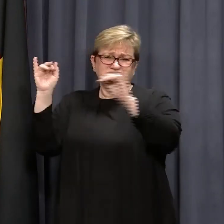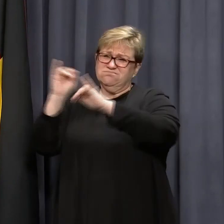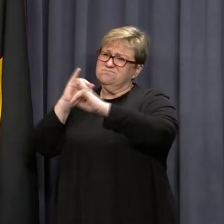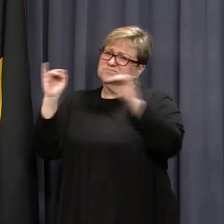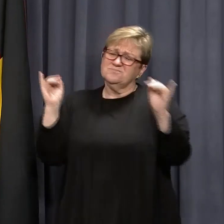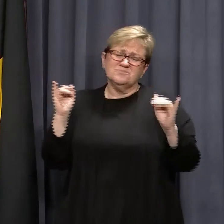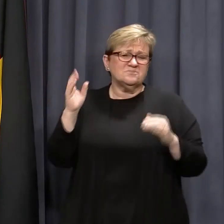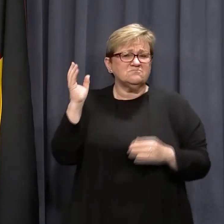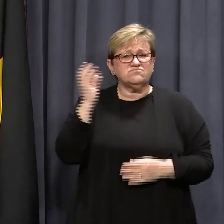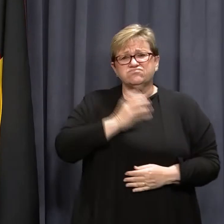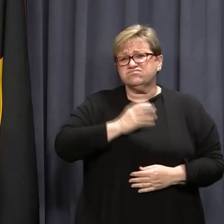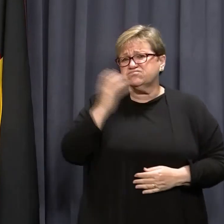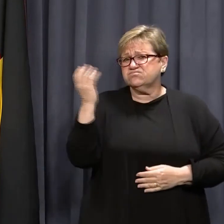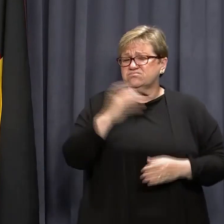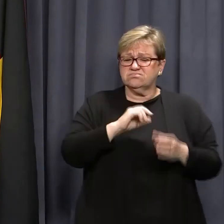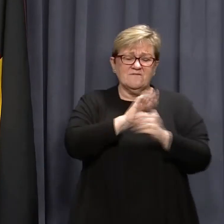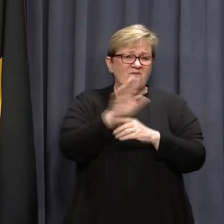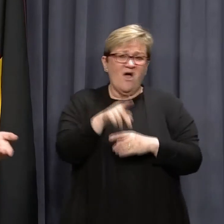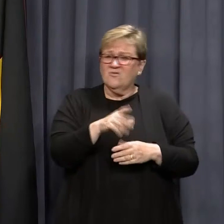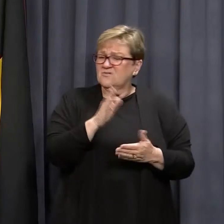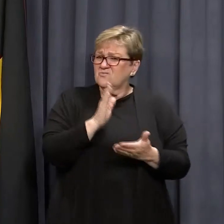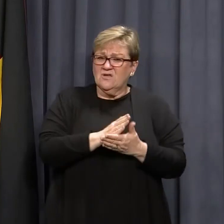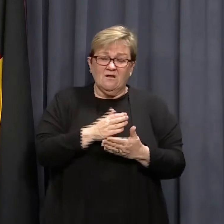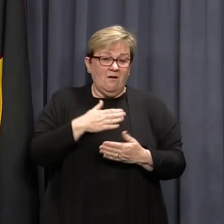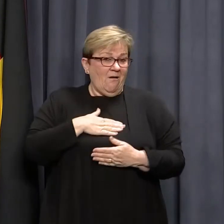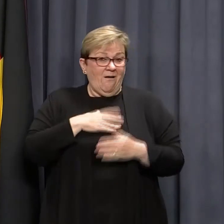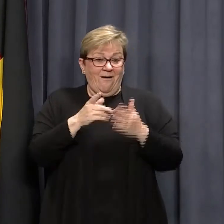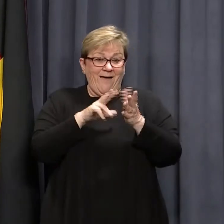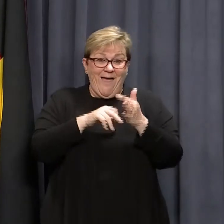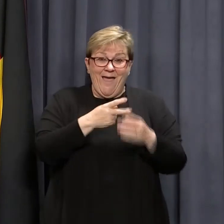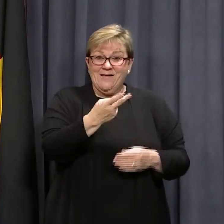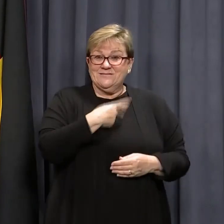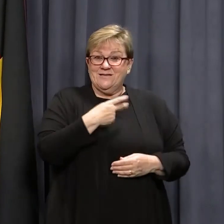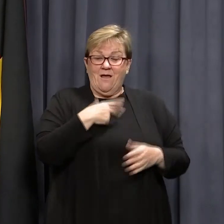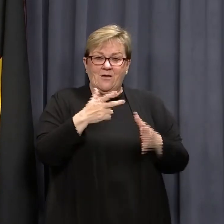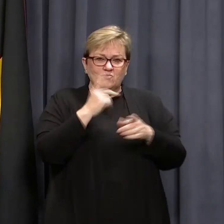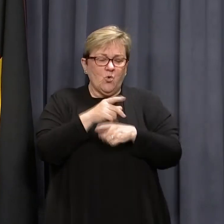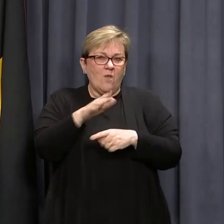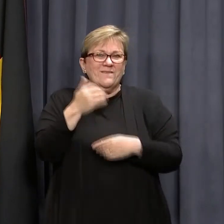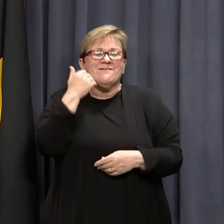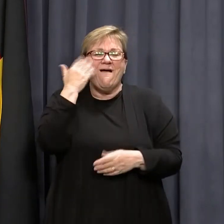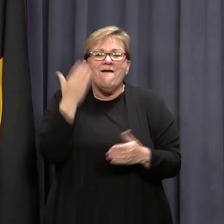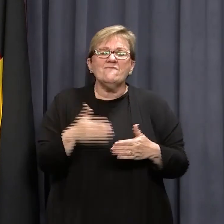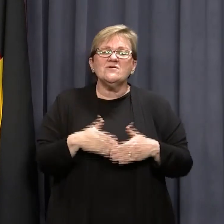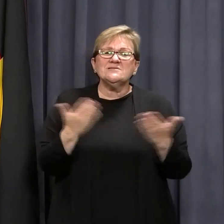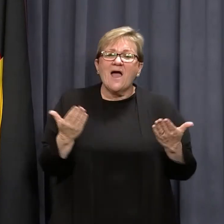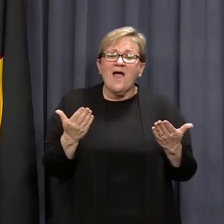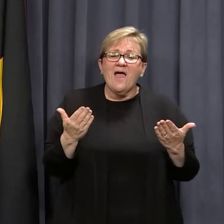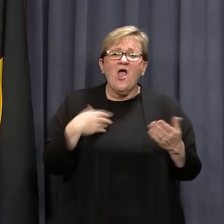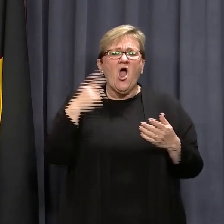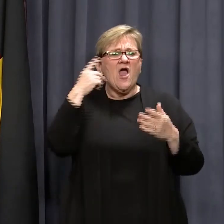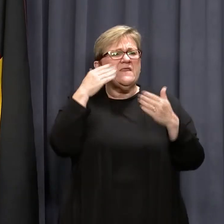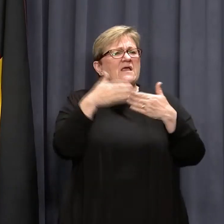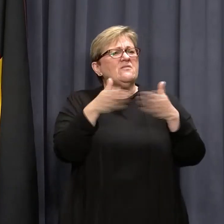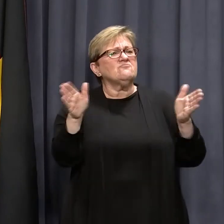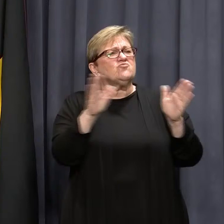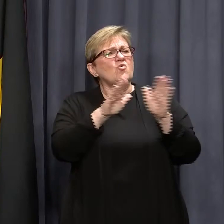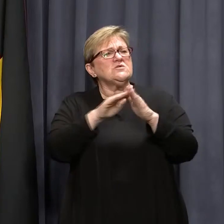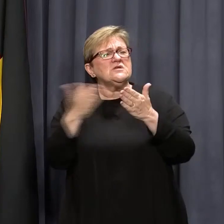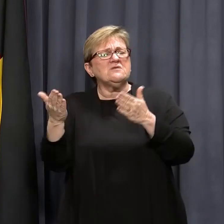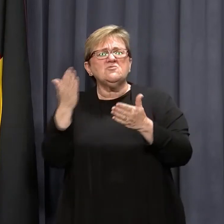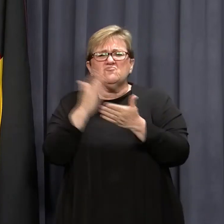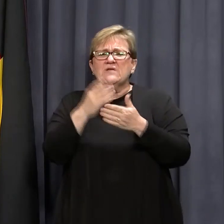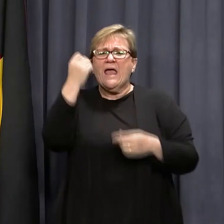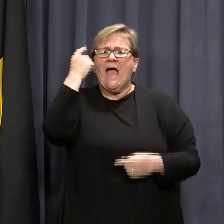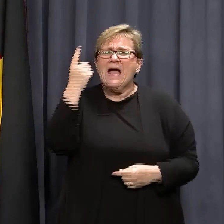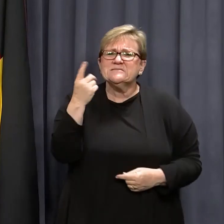the severity of this disease, and Andy and I and others discuss this every day. I think the broader community actually understand that